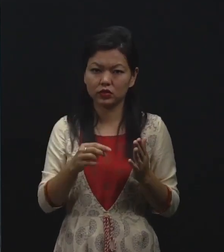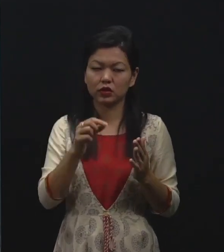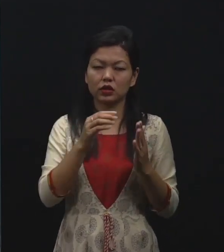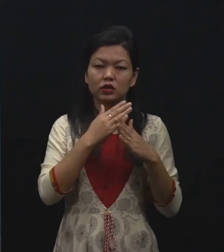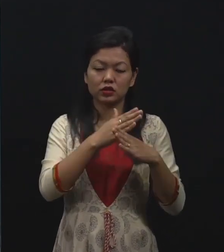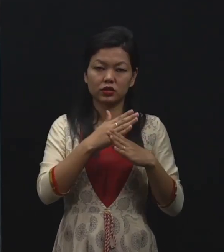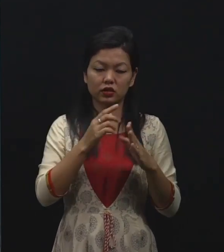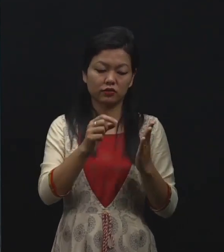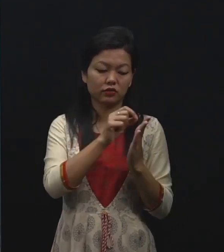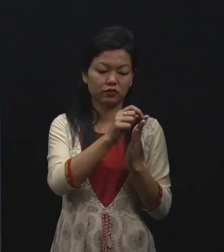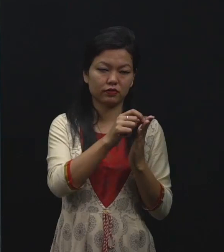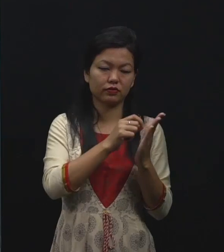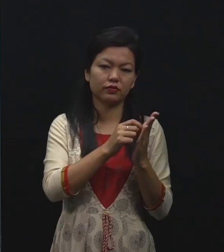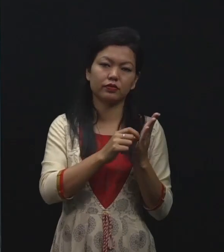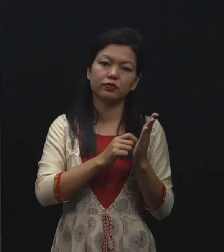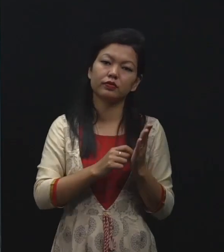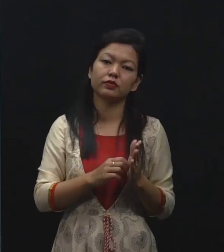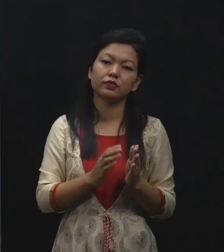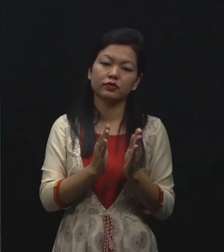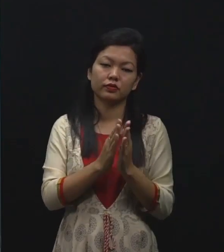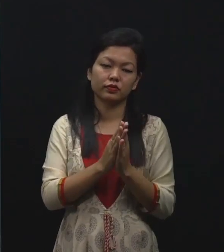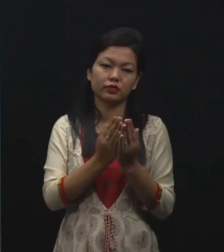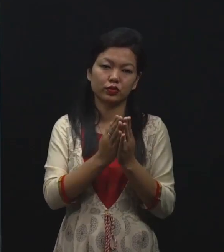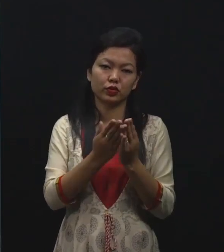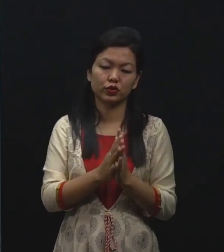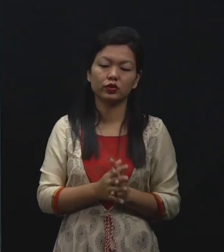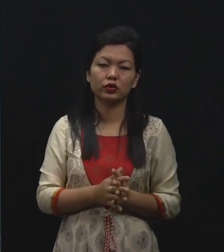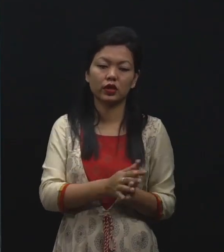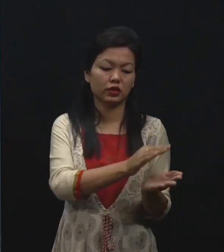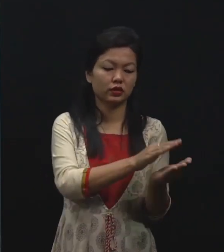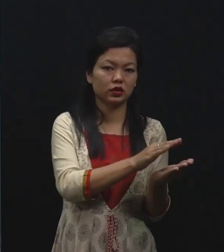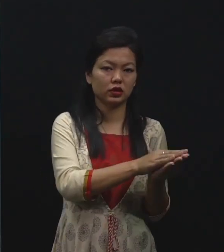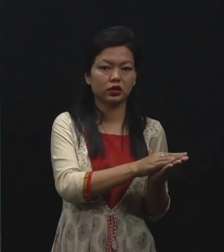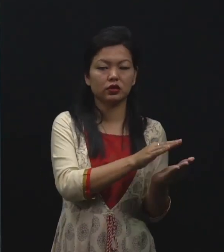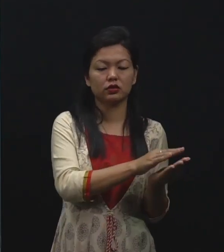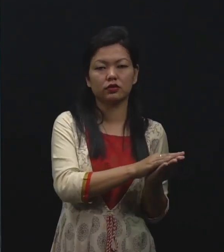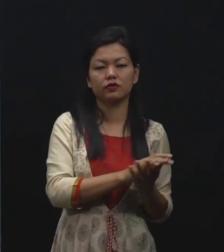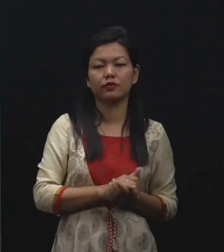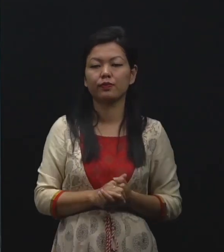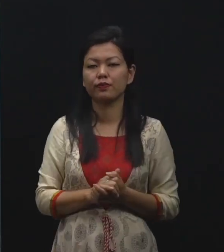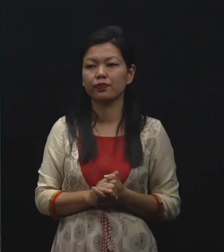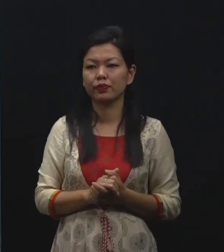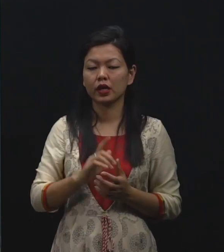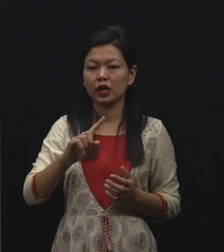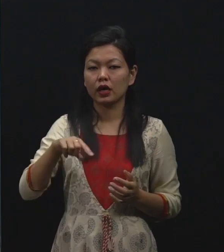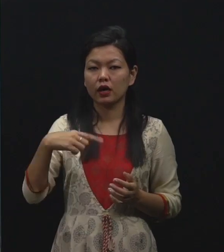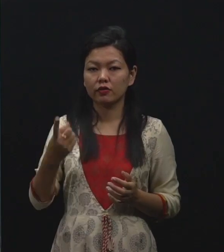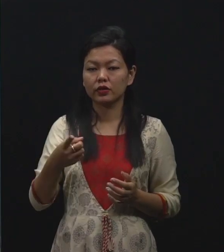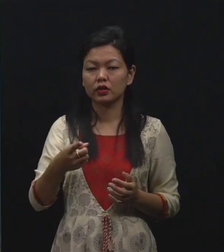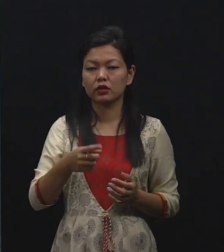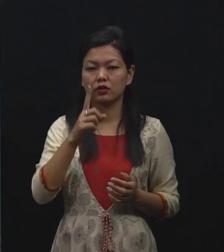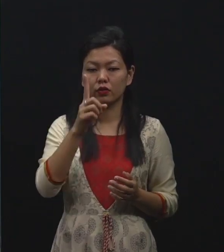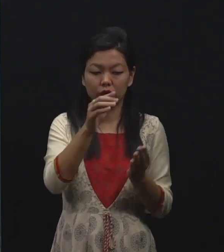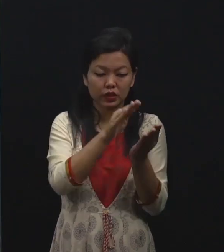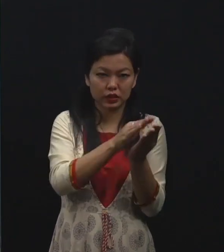to note it down in that book and he used to keep it as a record. Now after doing that, he used to keep one record for the police